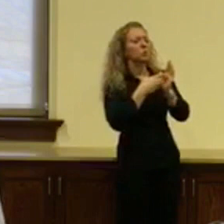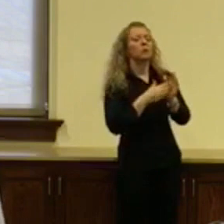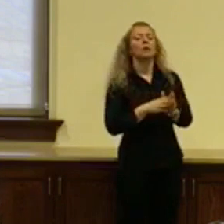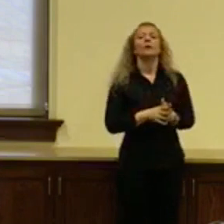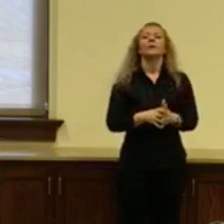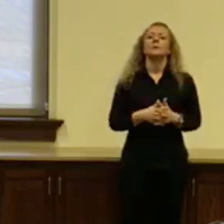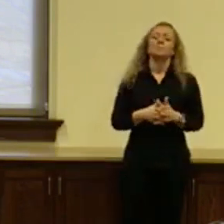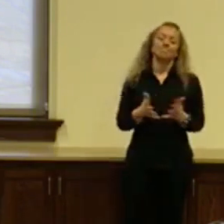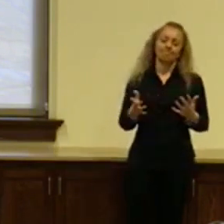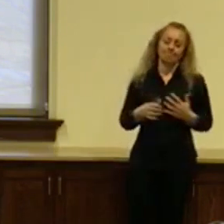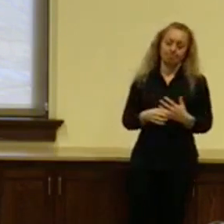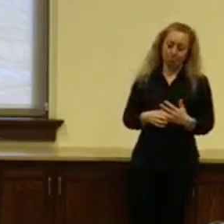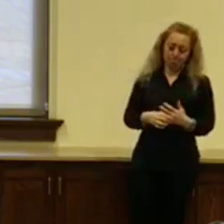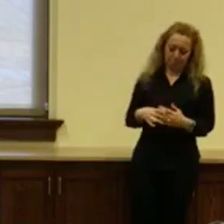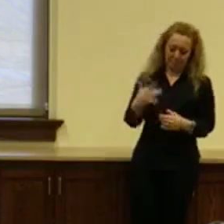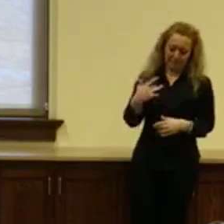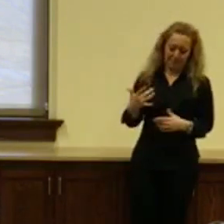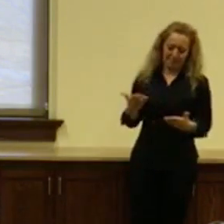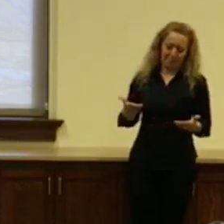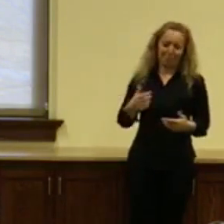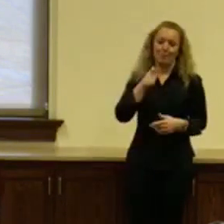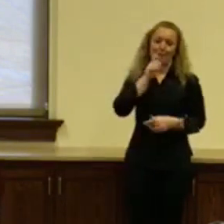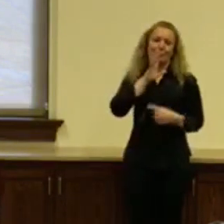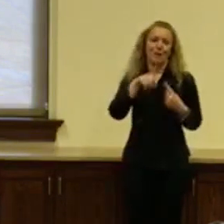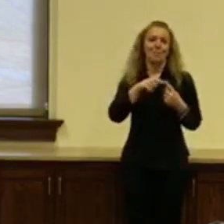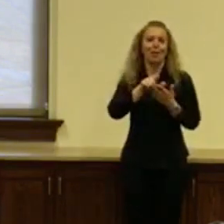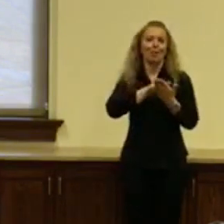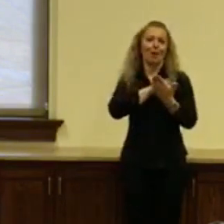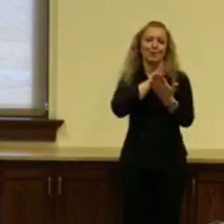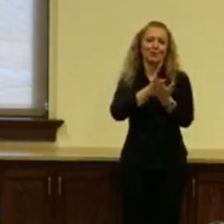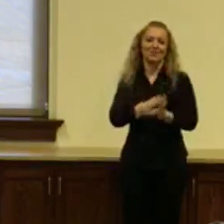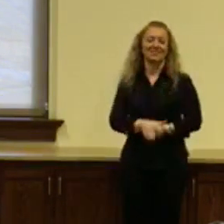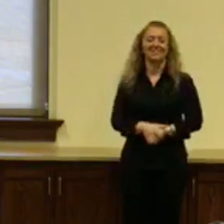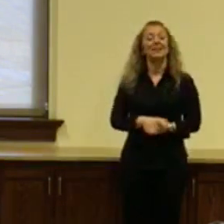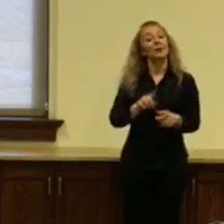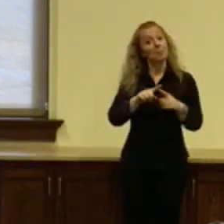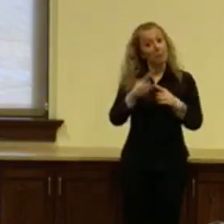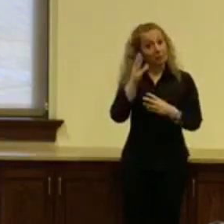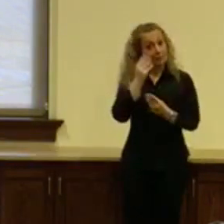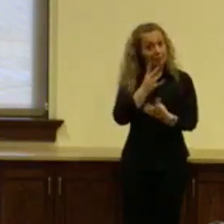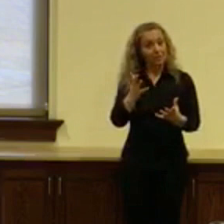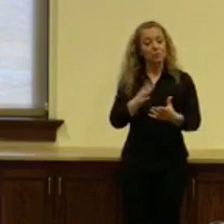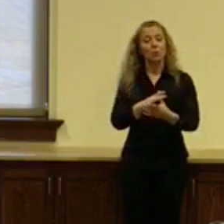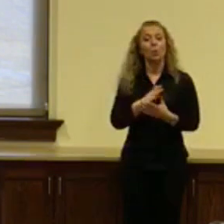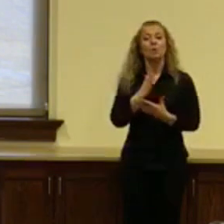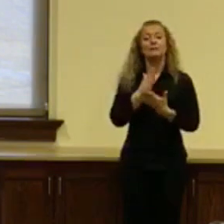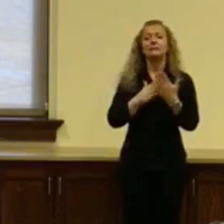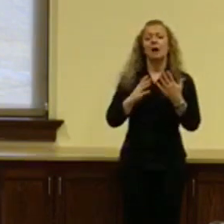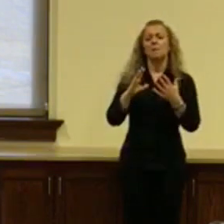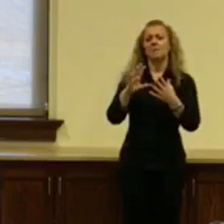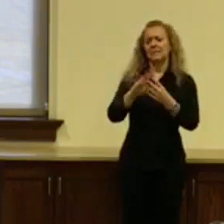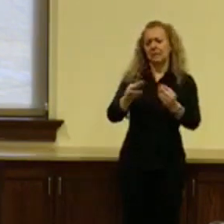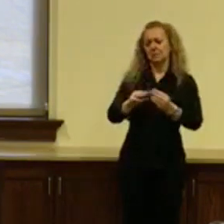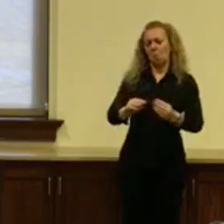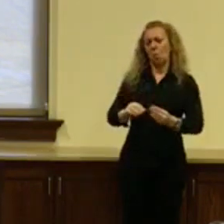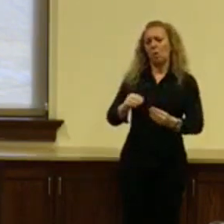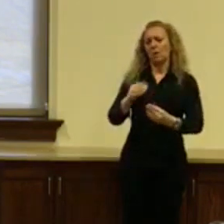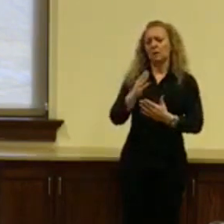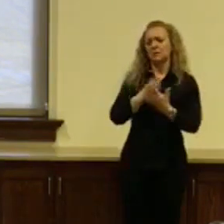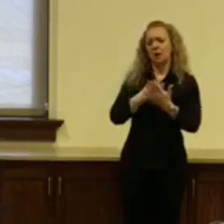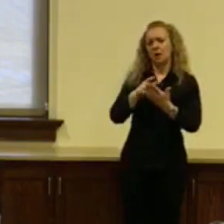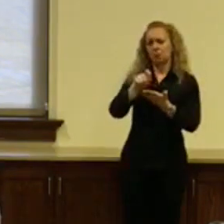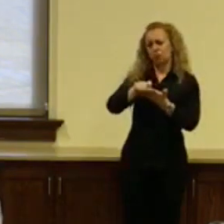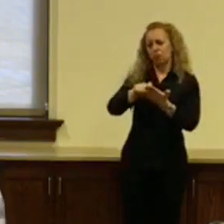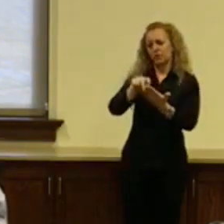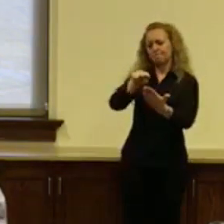No, we typically don't talk about lawsuits. The only thing that I will say is I think in some of the testimony and some of the written